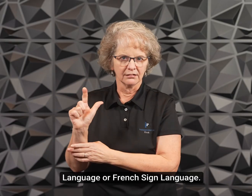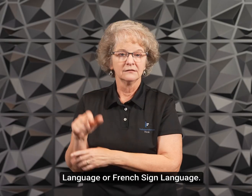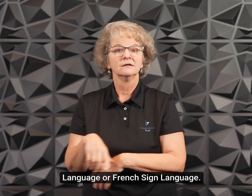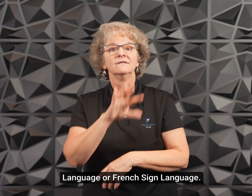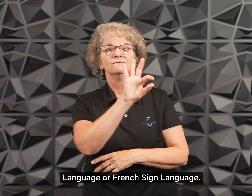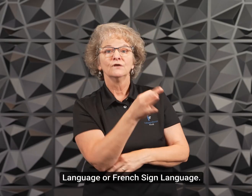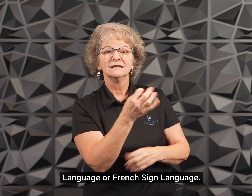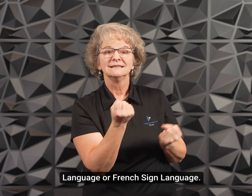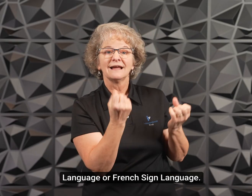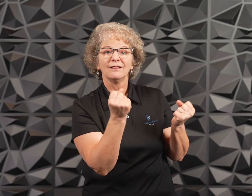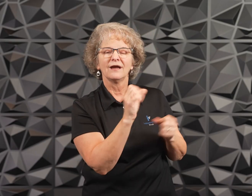or French Sign Language.